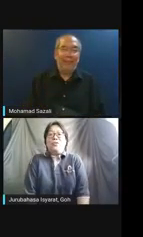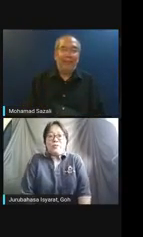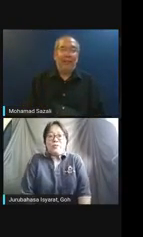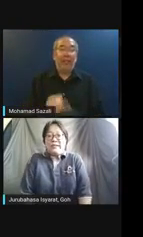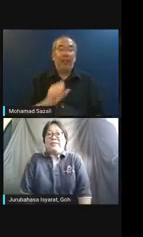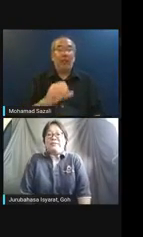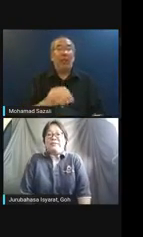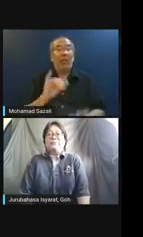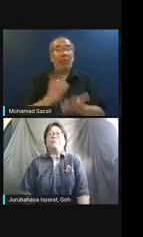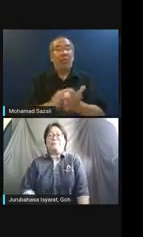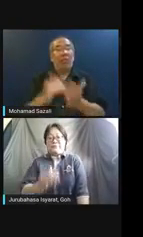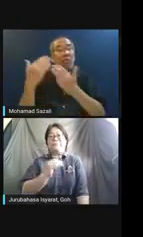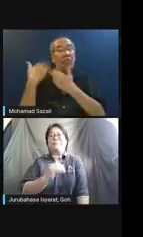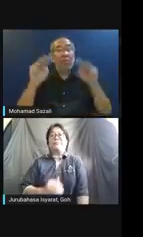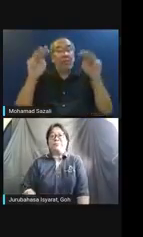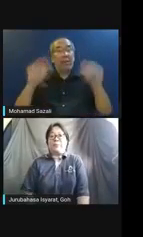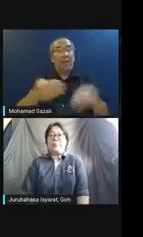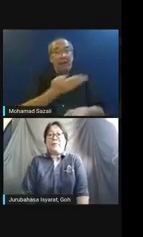don't worry.